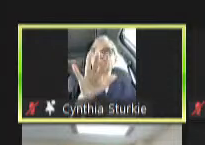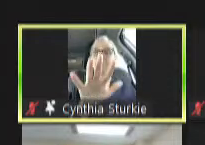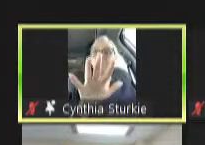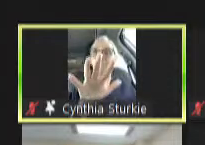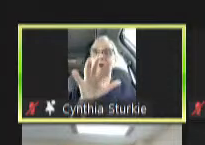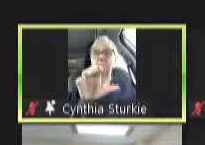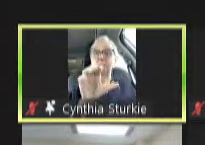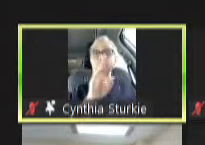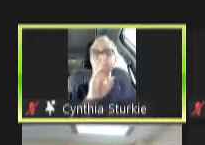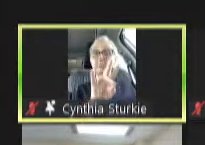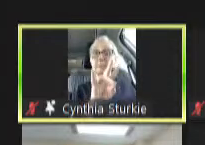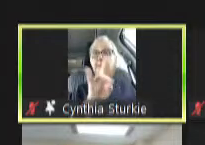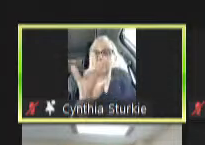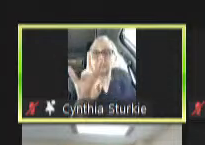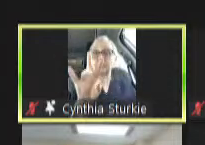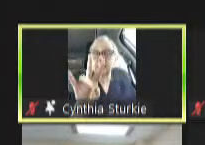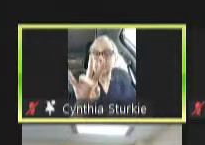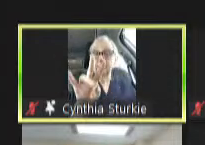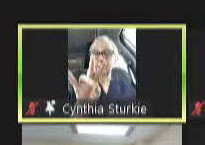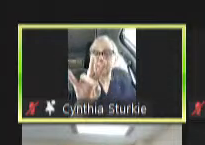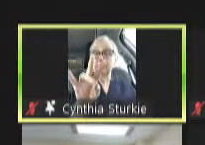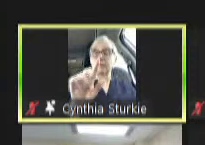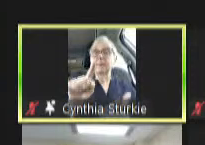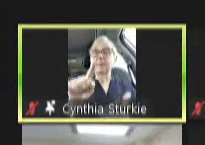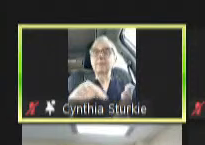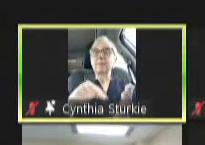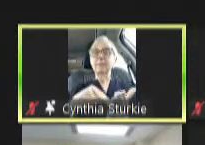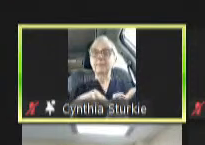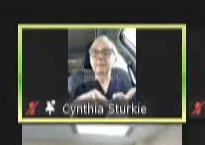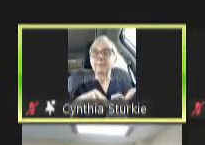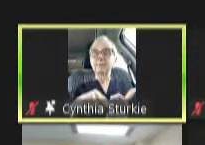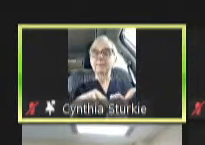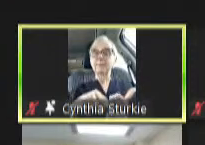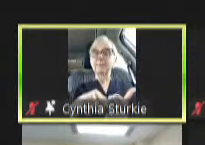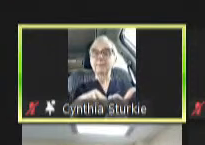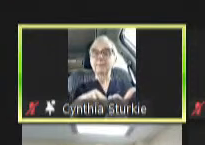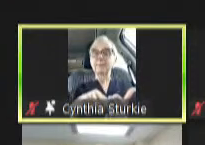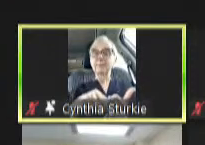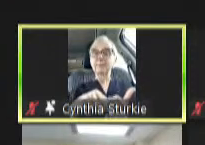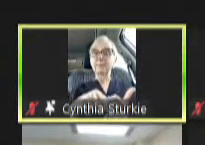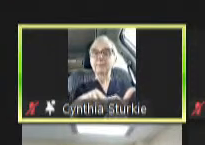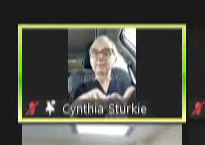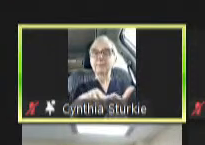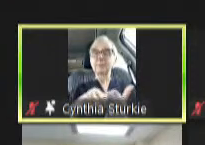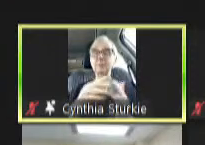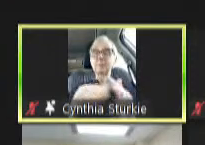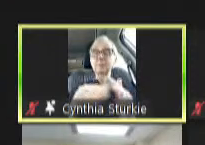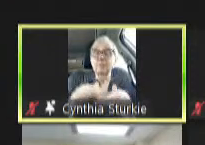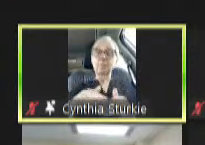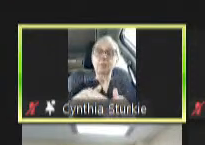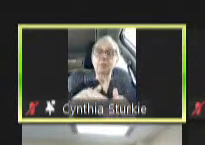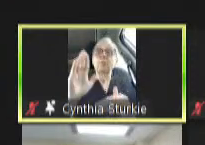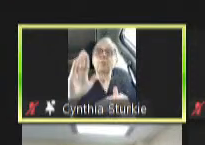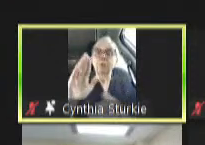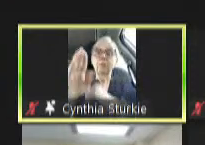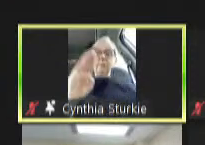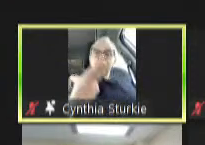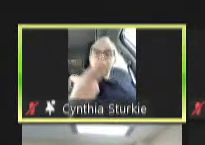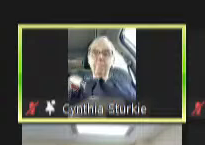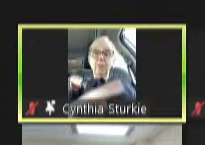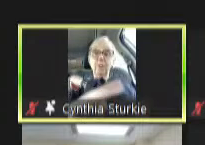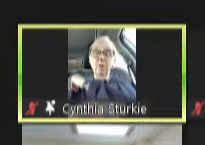1,577. I do want to point out that this is one hospitalization over our recent fall peak. So on November 23rd